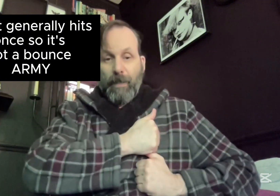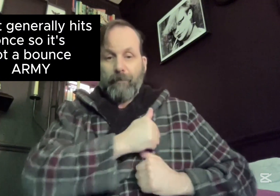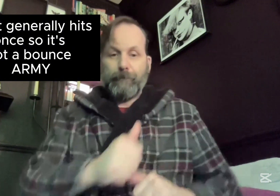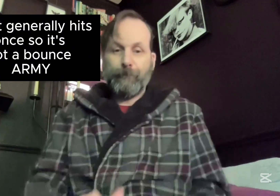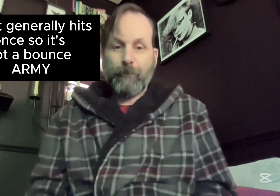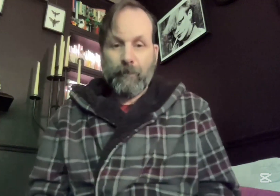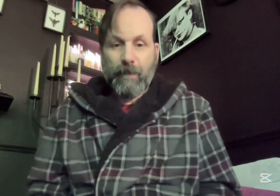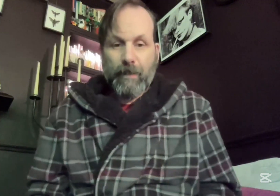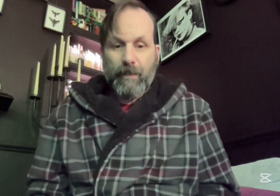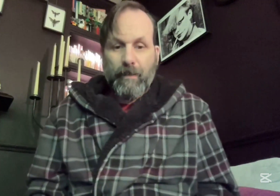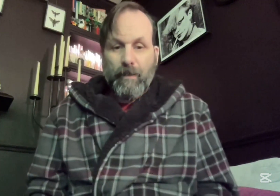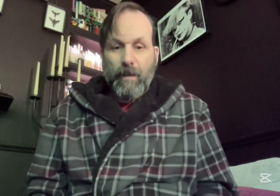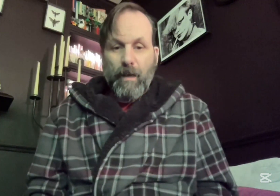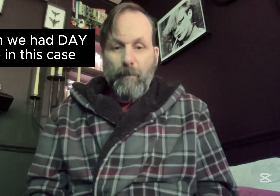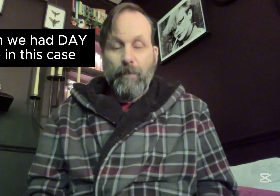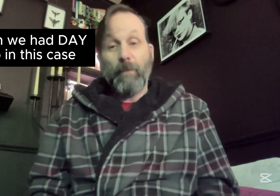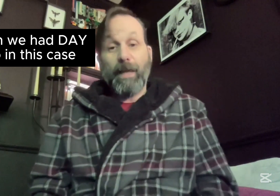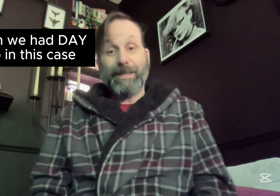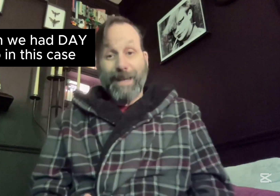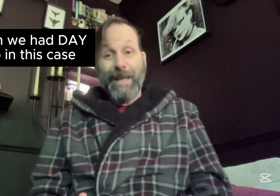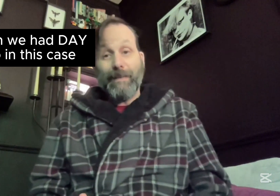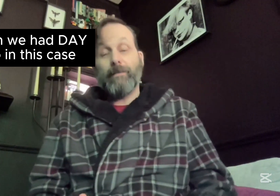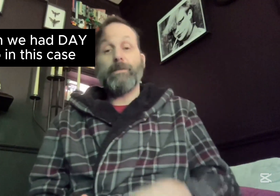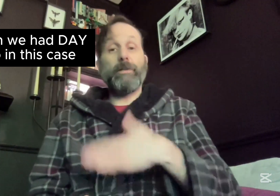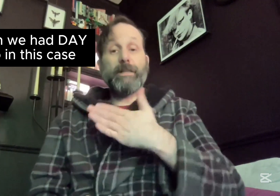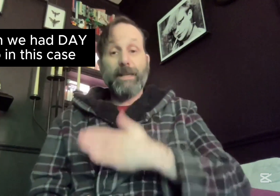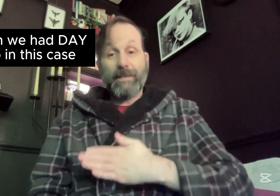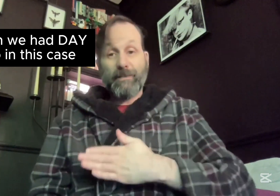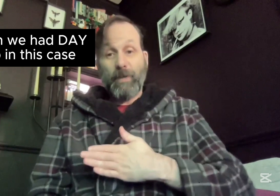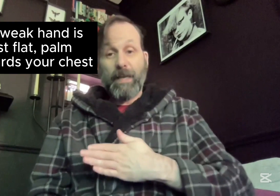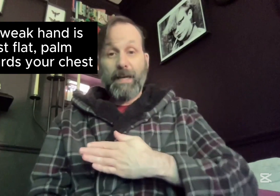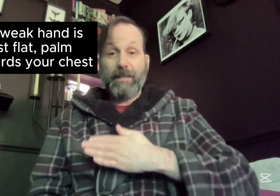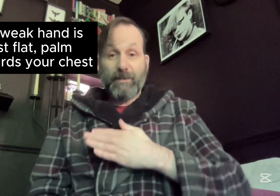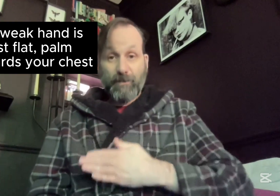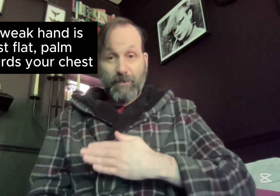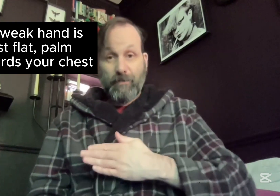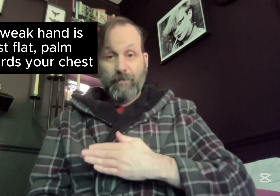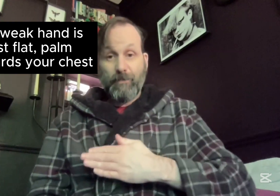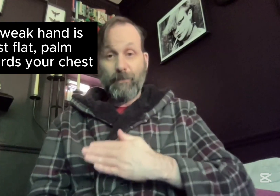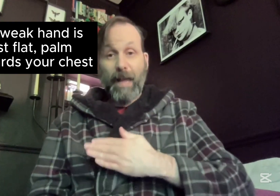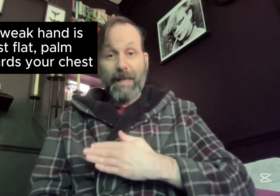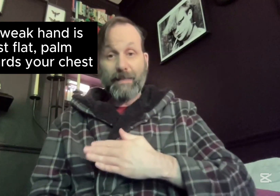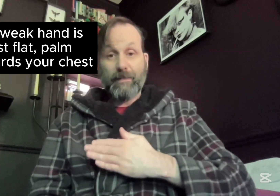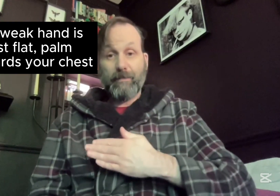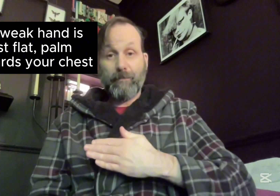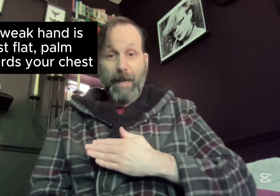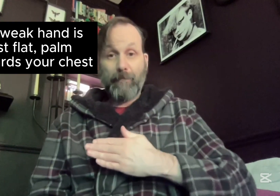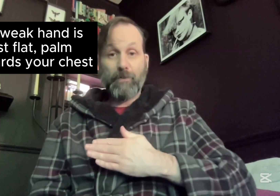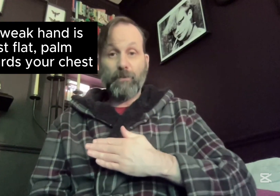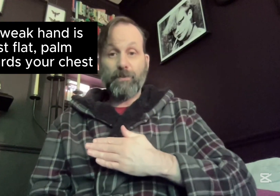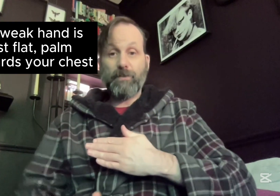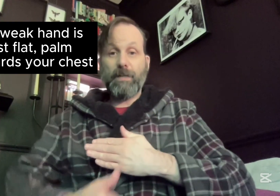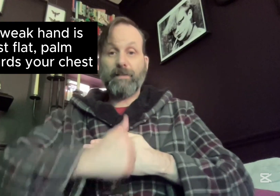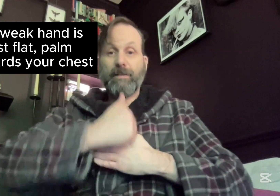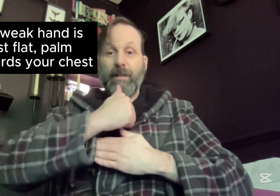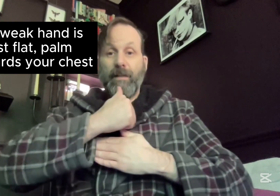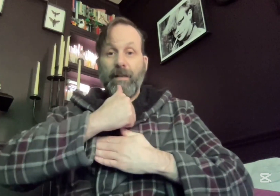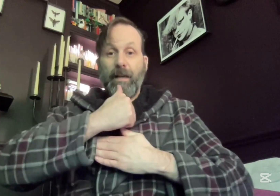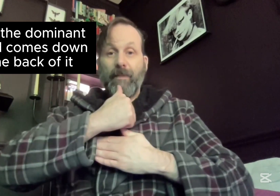army. Then we had day. So in this case, the weak hand is just flat, palm towards your chest, and